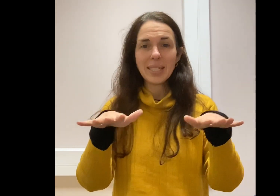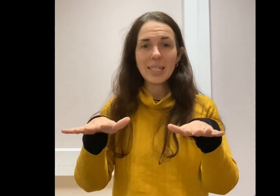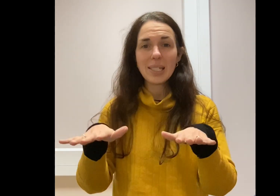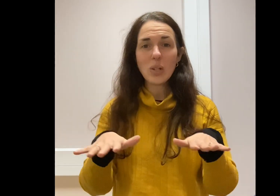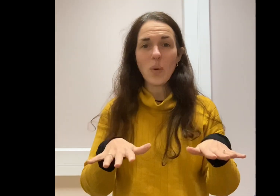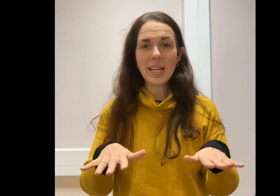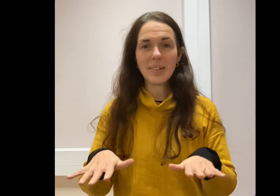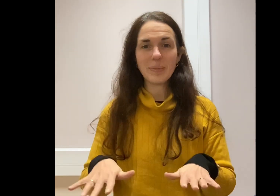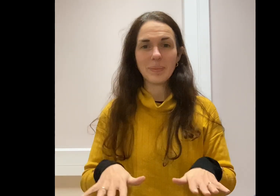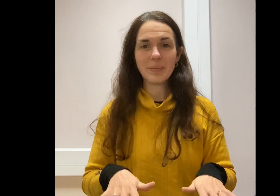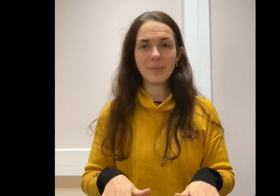Snowing.